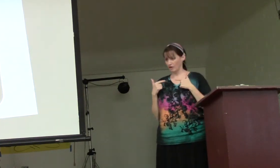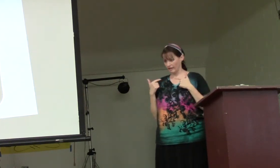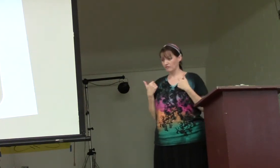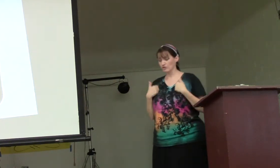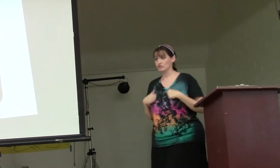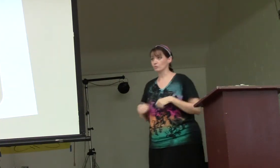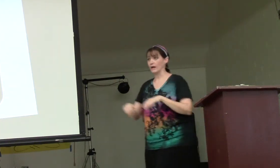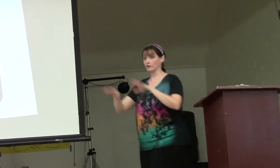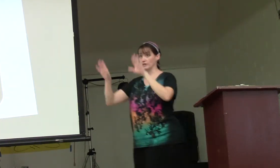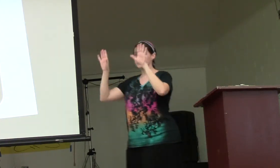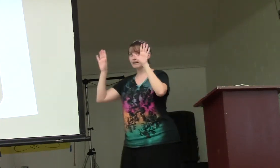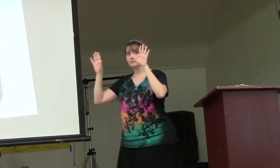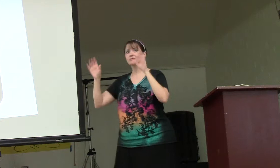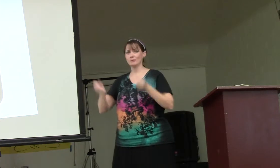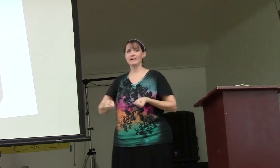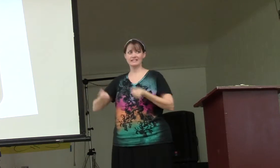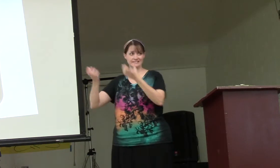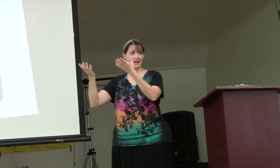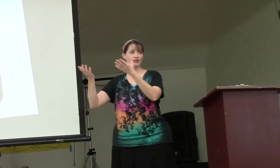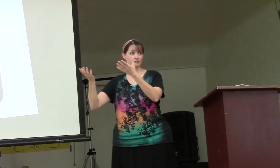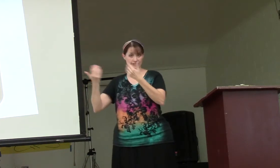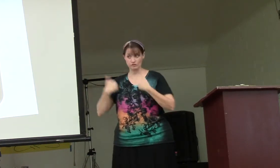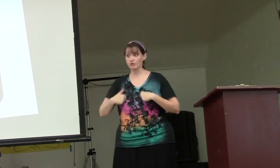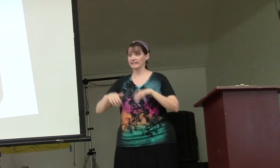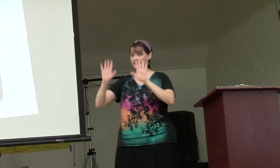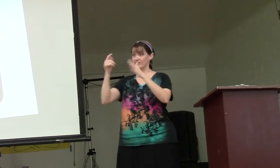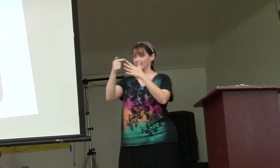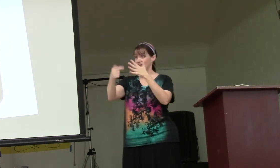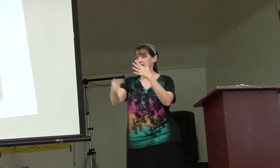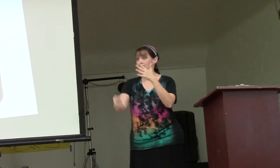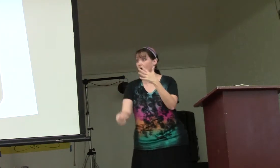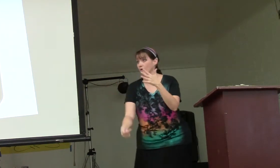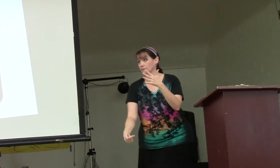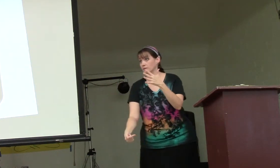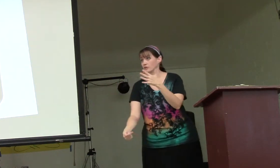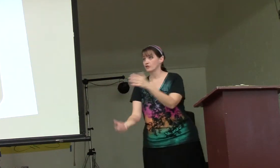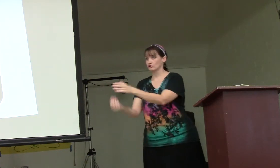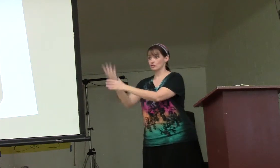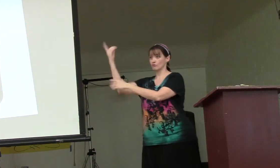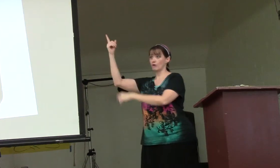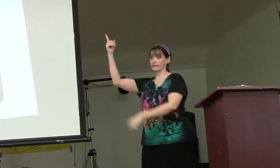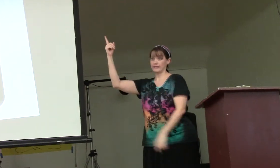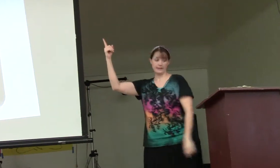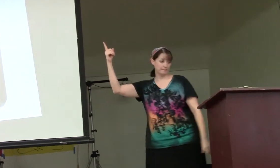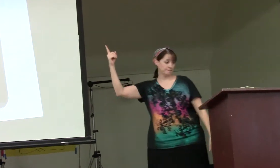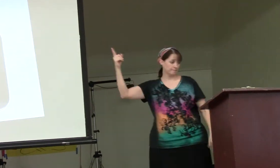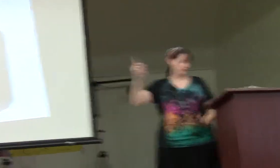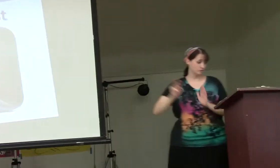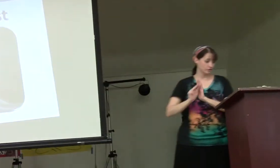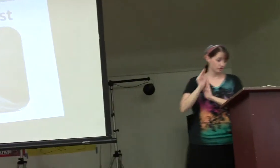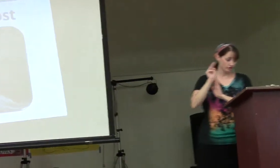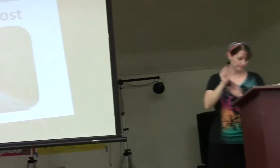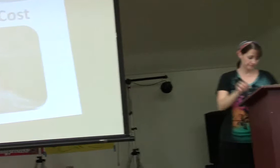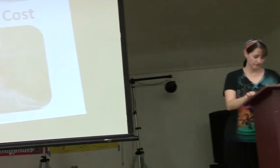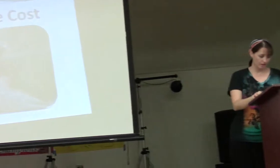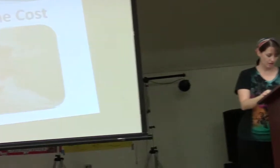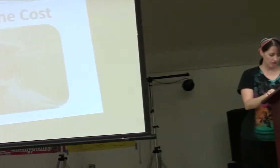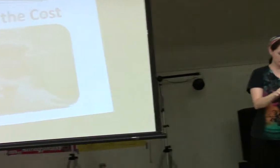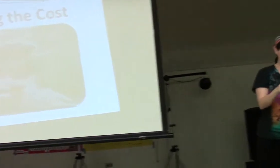If we're surrendering something, we're making sacrifices. We're giving things up to grow in Him and to mature. So we want